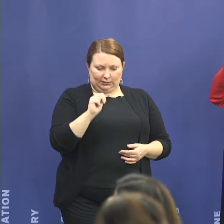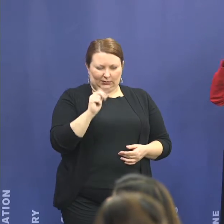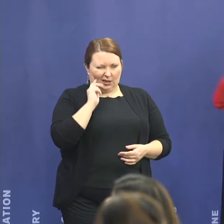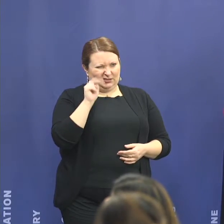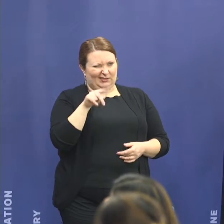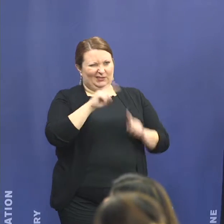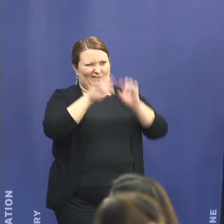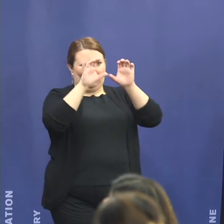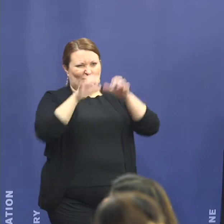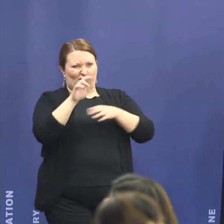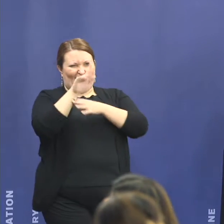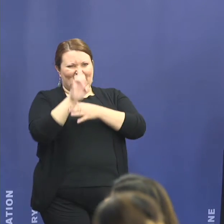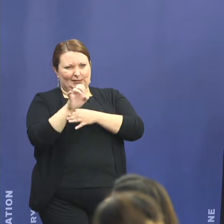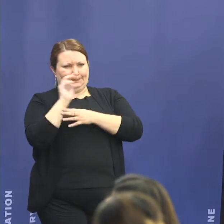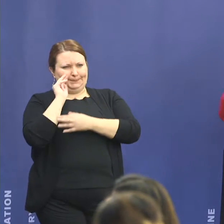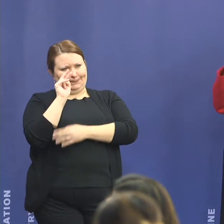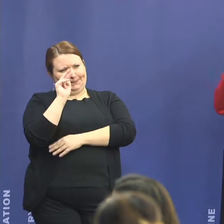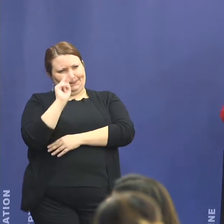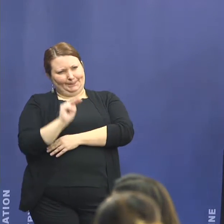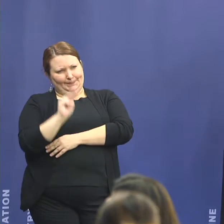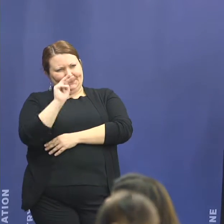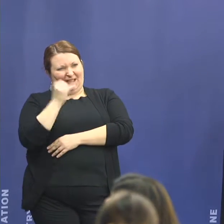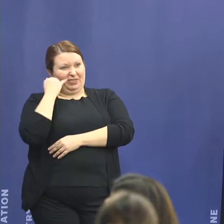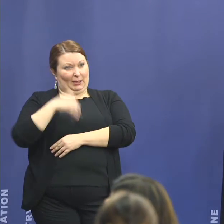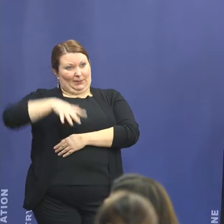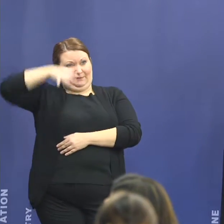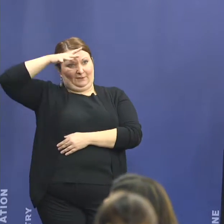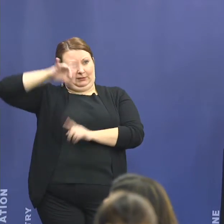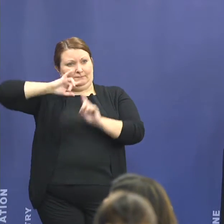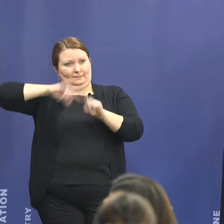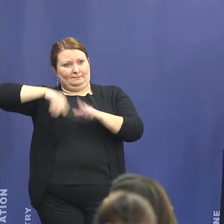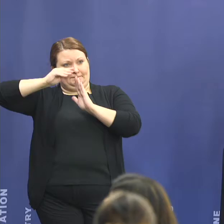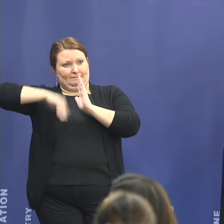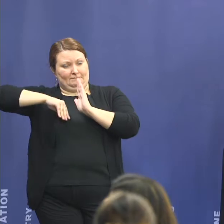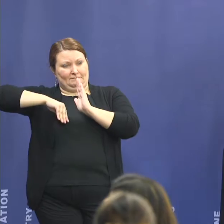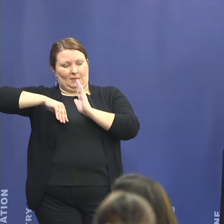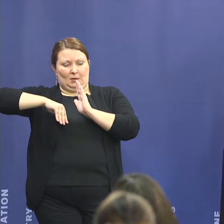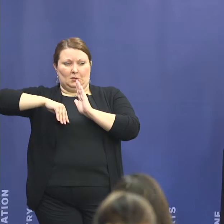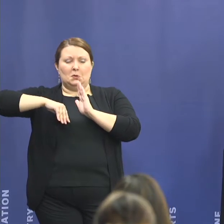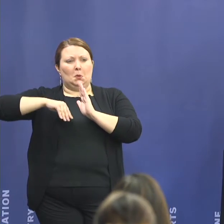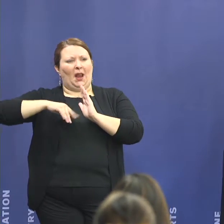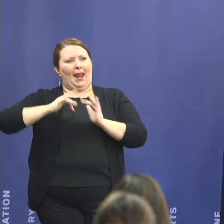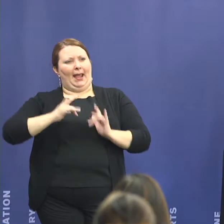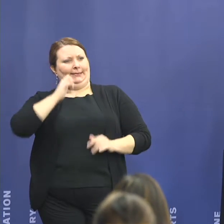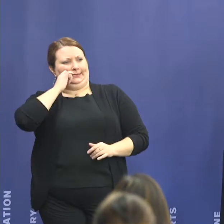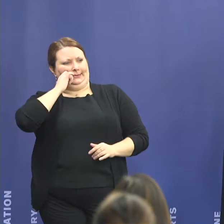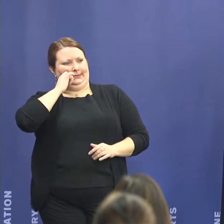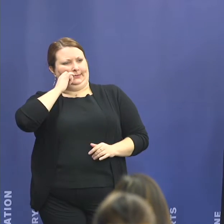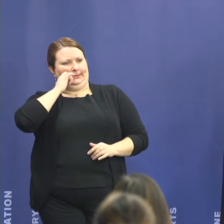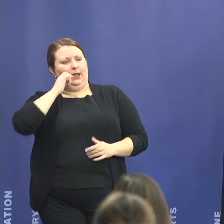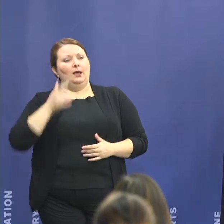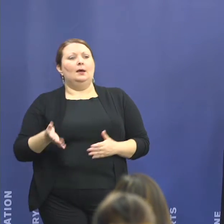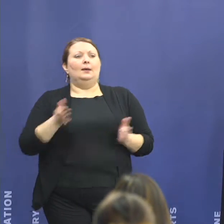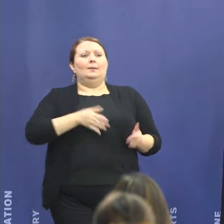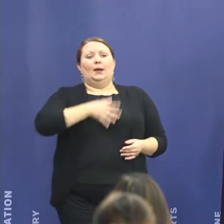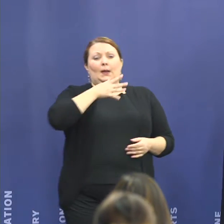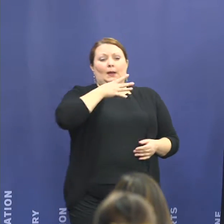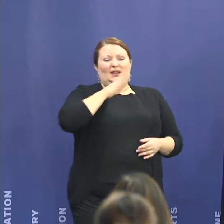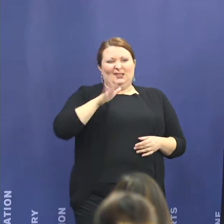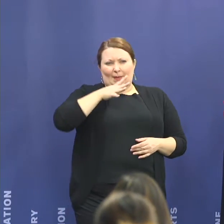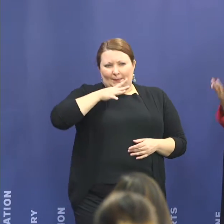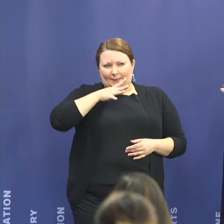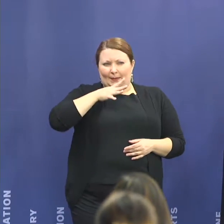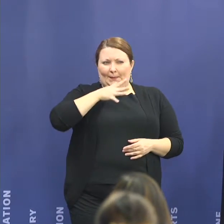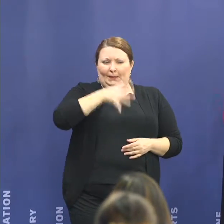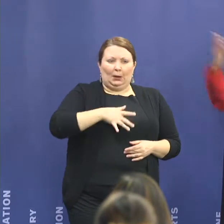race categories and say, if it were my father who were answering this question, he's very fair-skinned. My grandmother, his mom